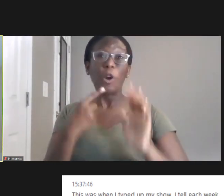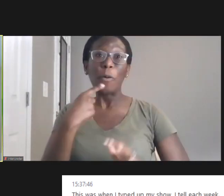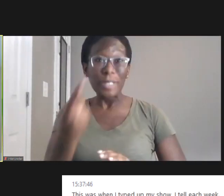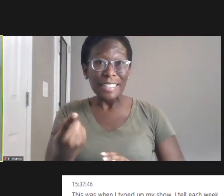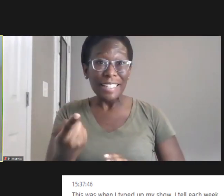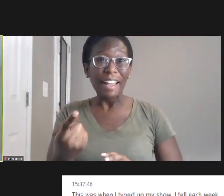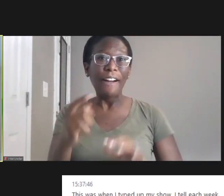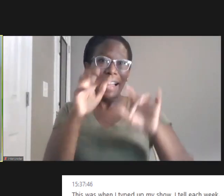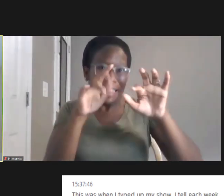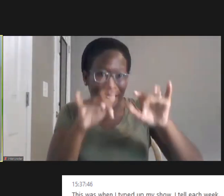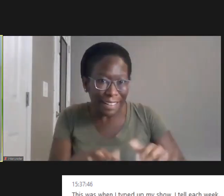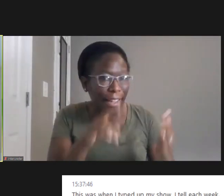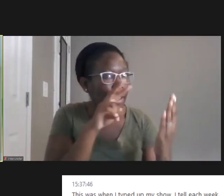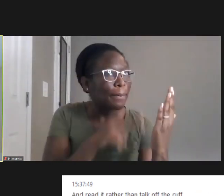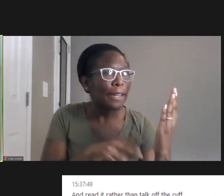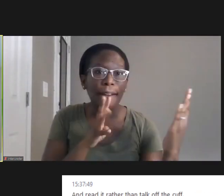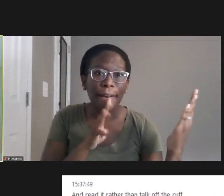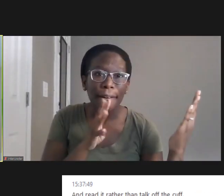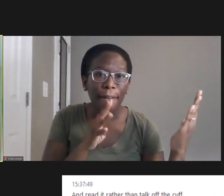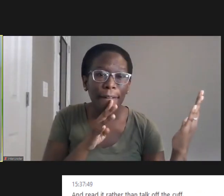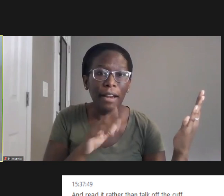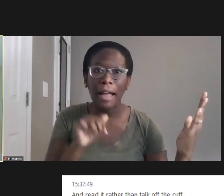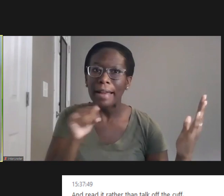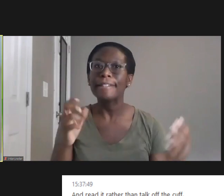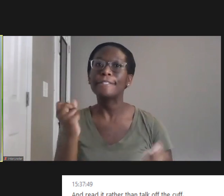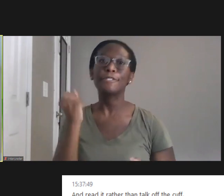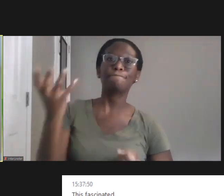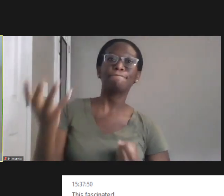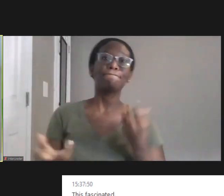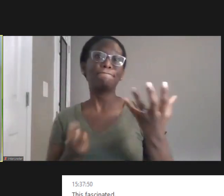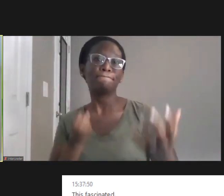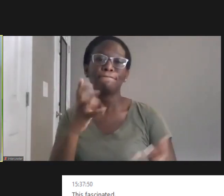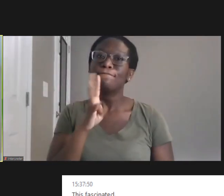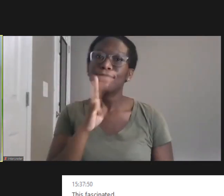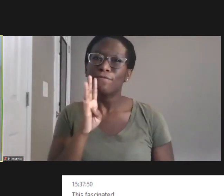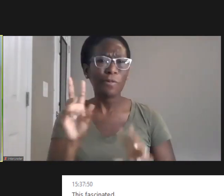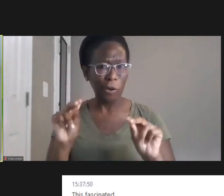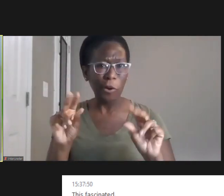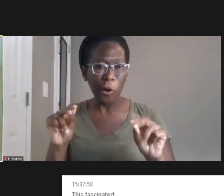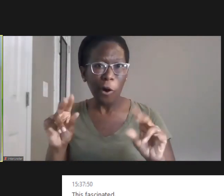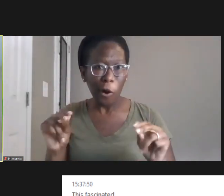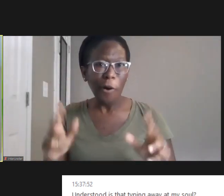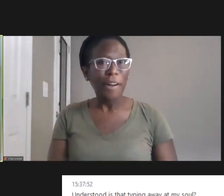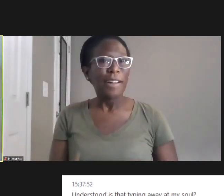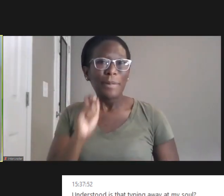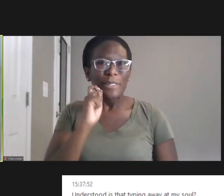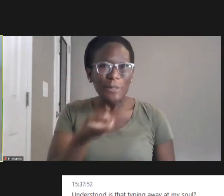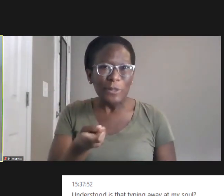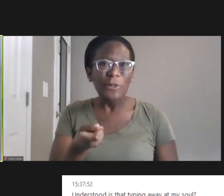cuff. This fascinated the other students that I typed and read my show and tell using words they were unable